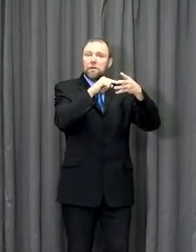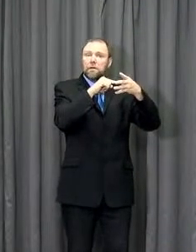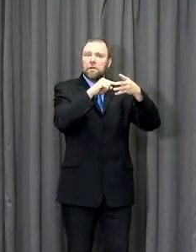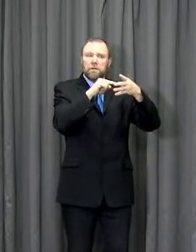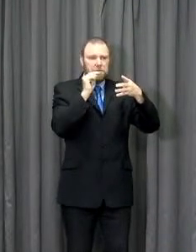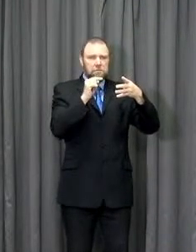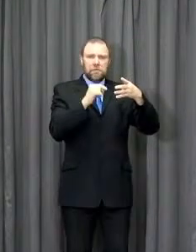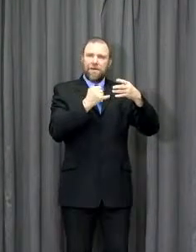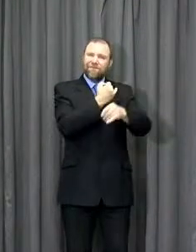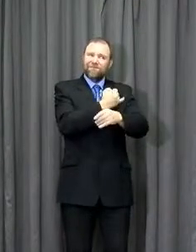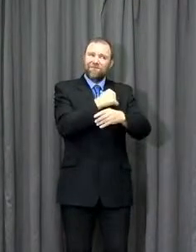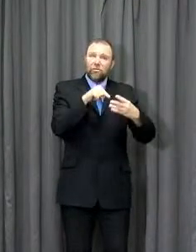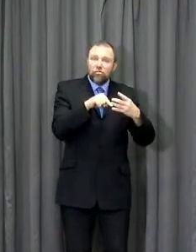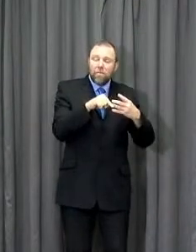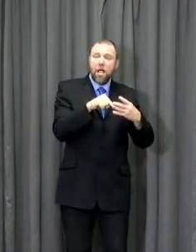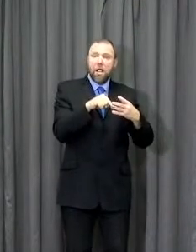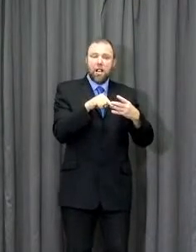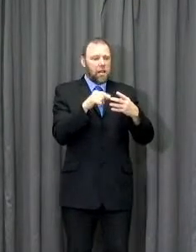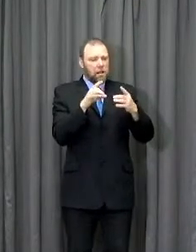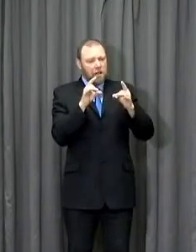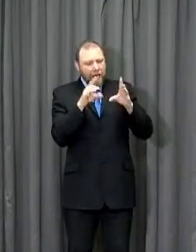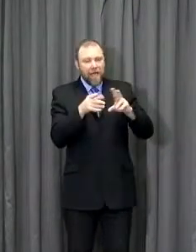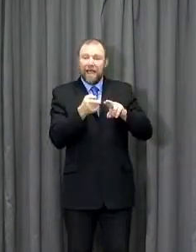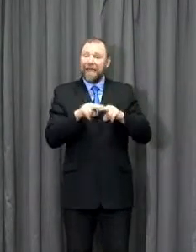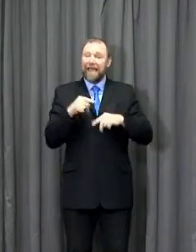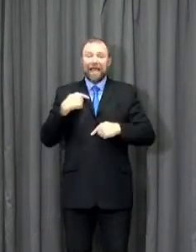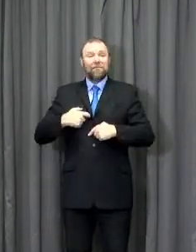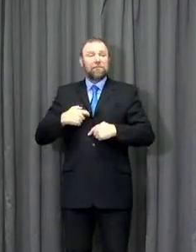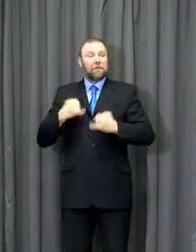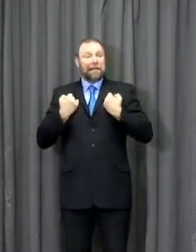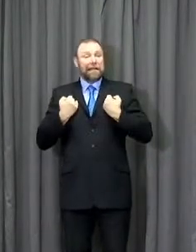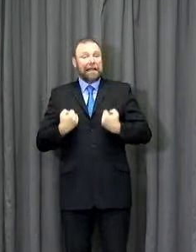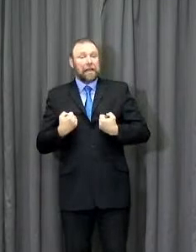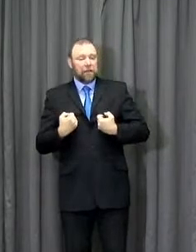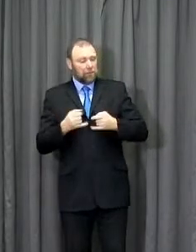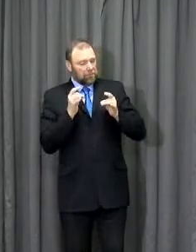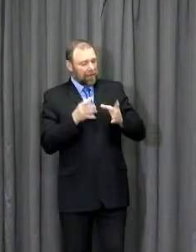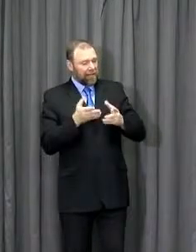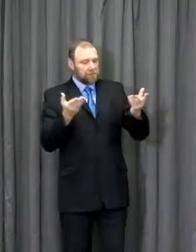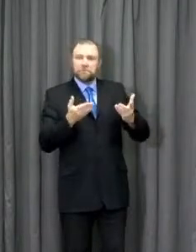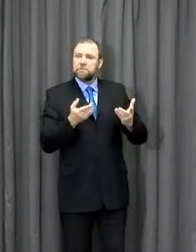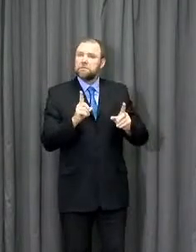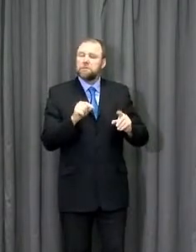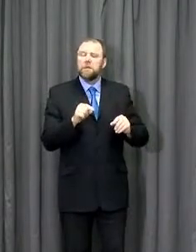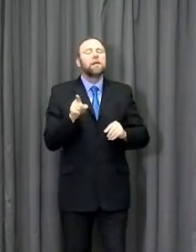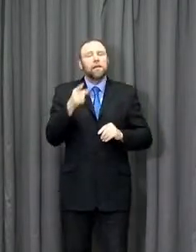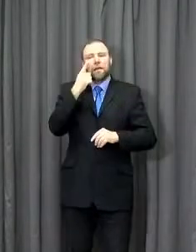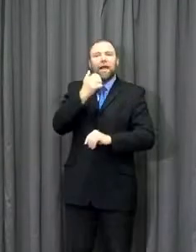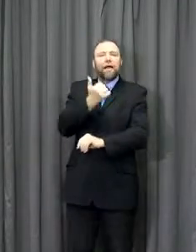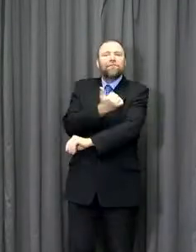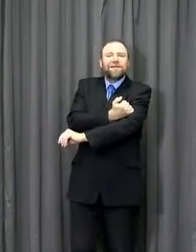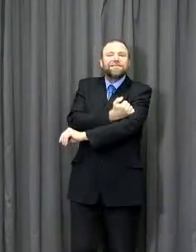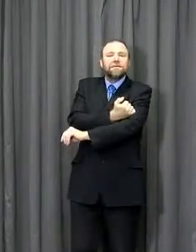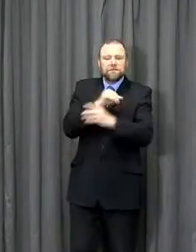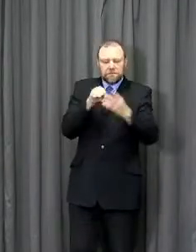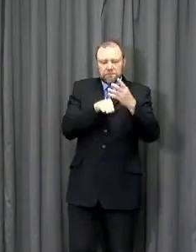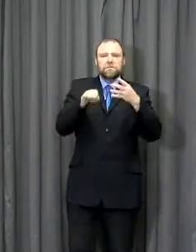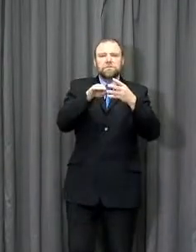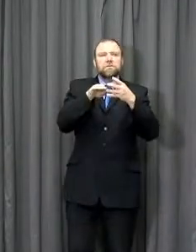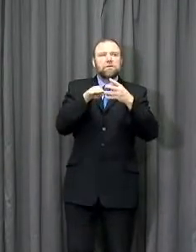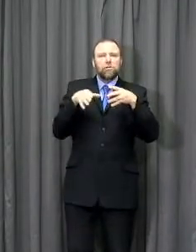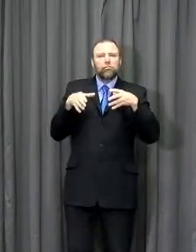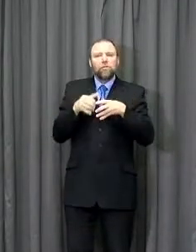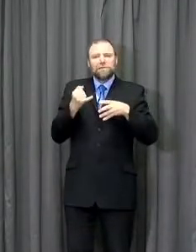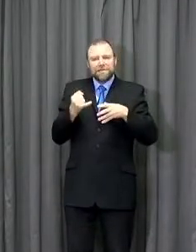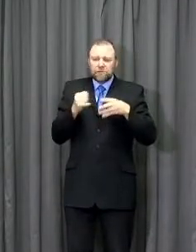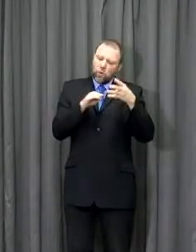be particularly vulnerable or left stranded if their carer became sick, that they could be vaccinated under the group 6. So there's still a